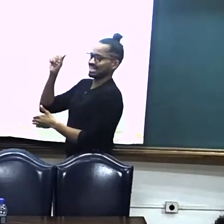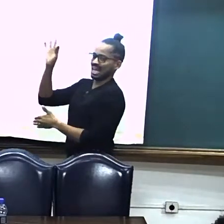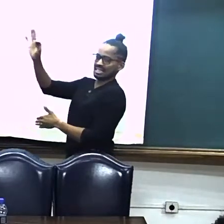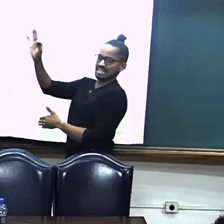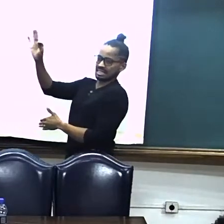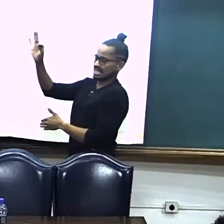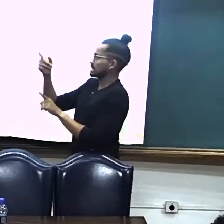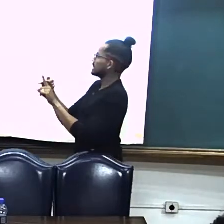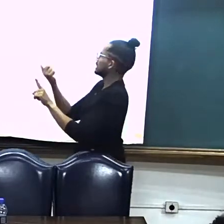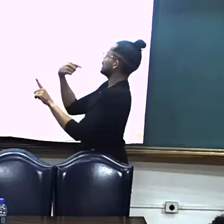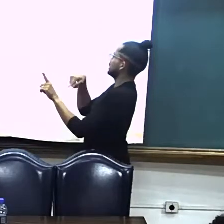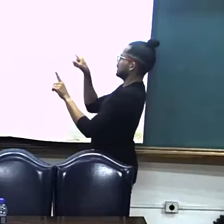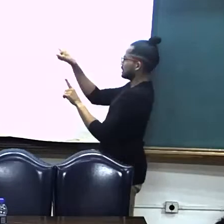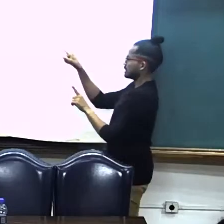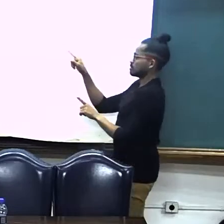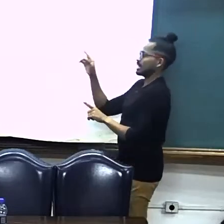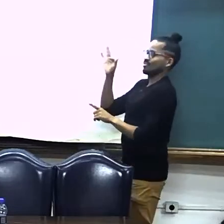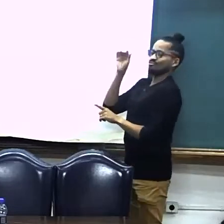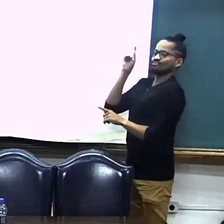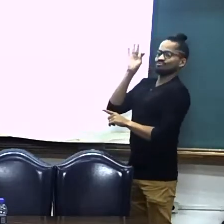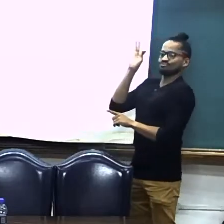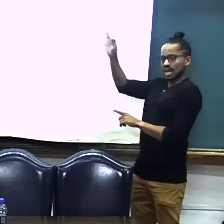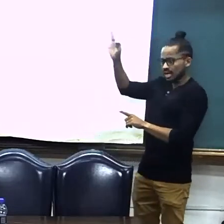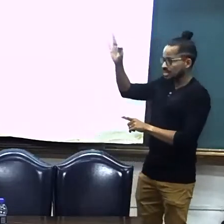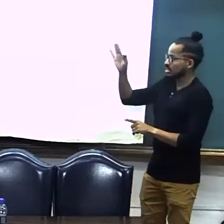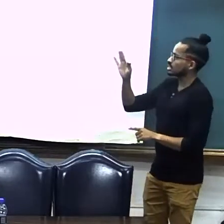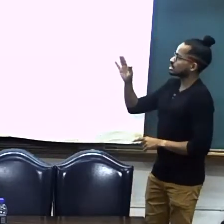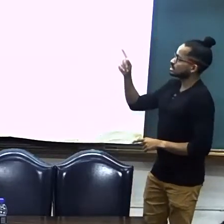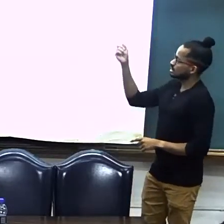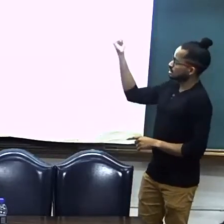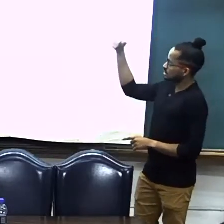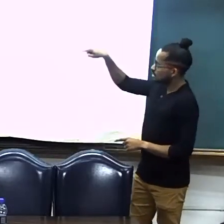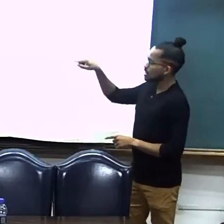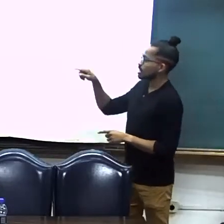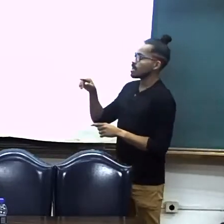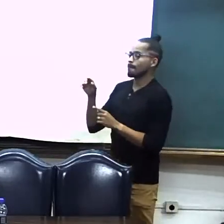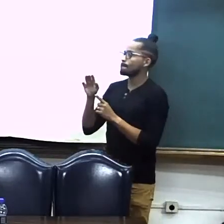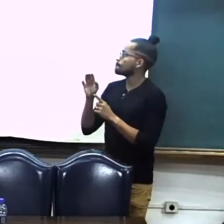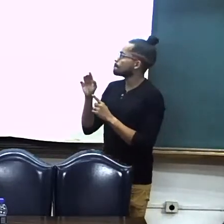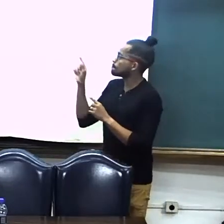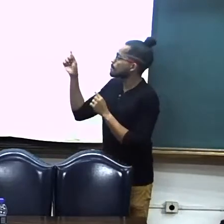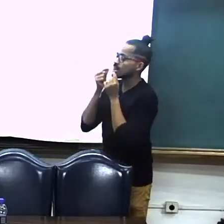T of cat. The lower lip is important for B of bat.